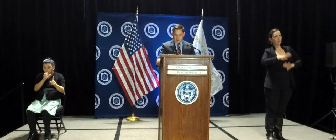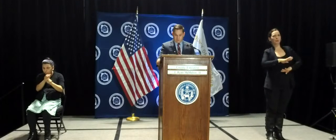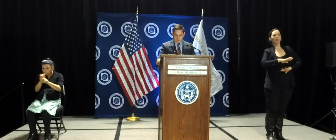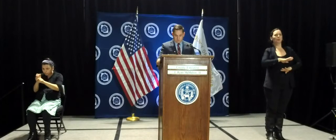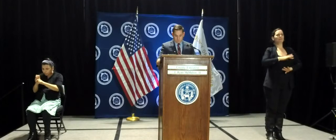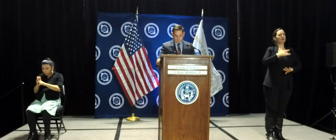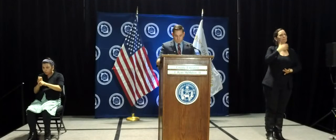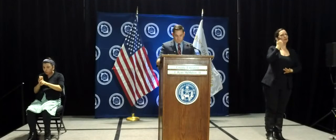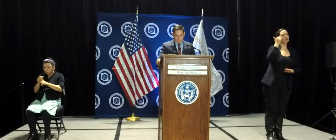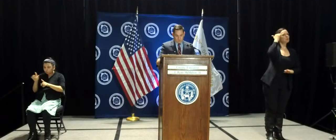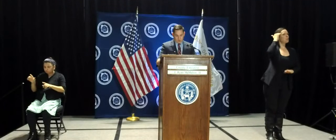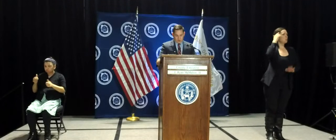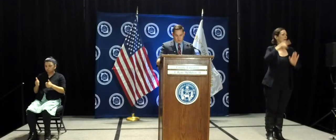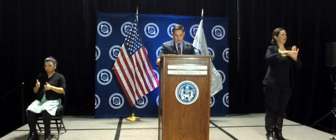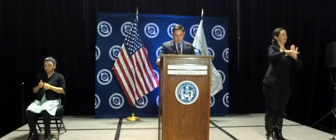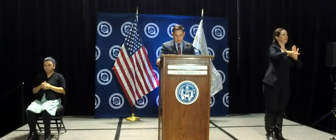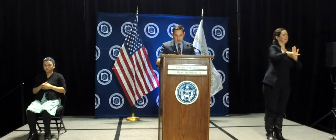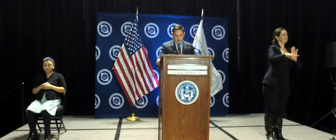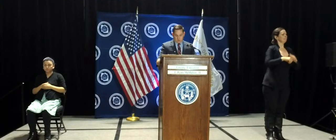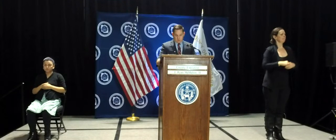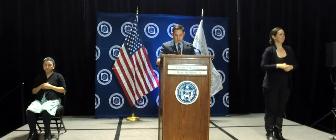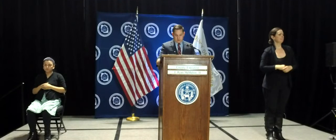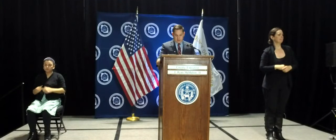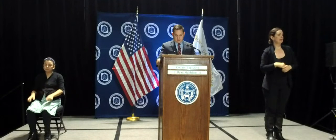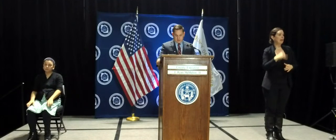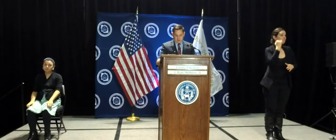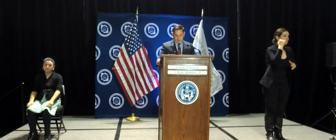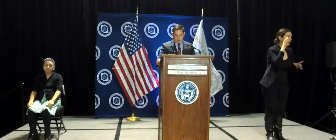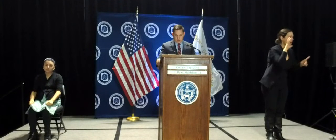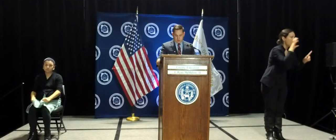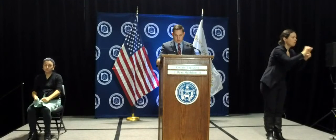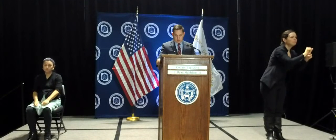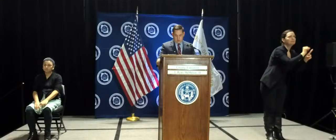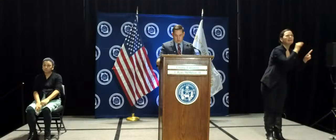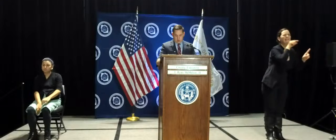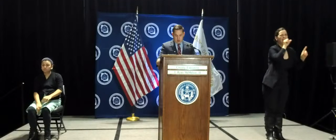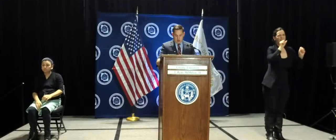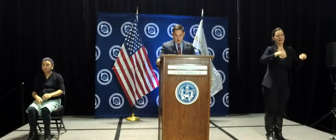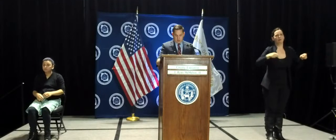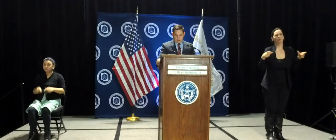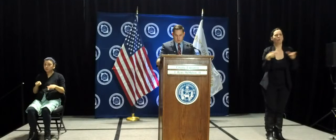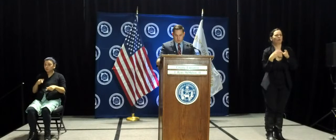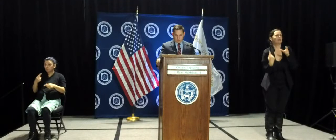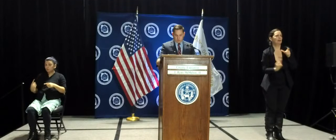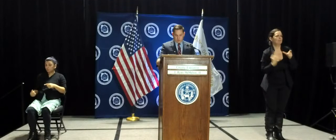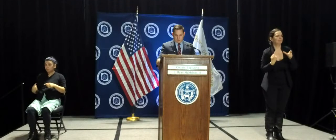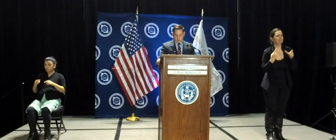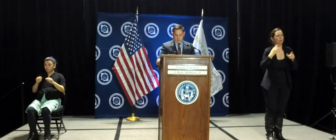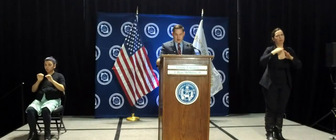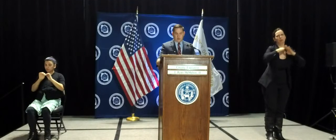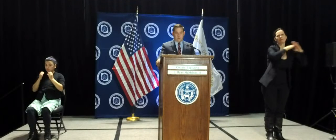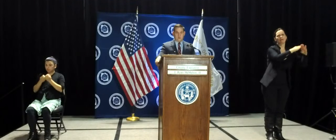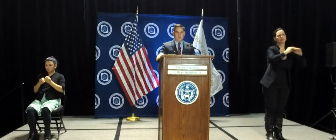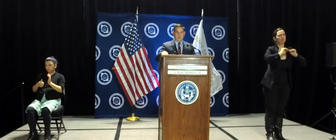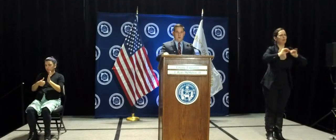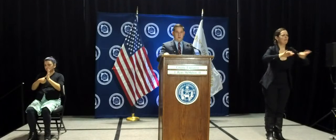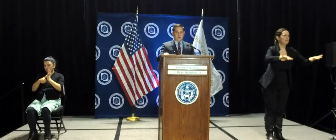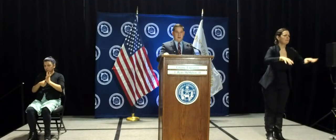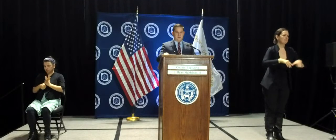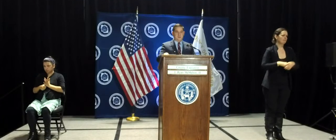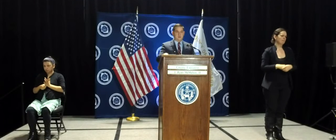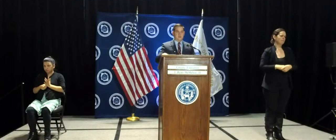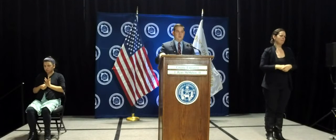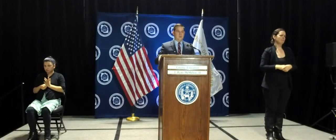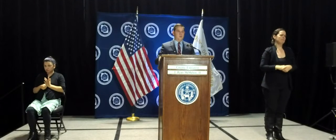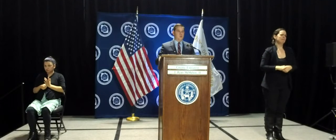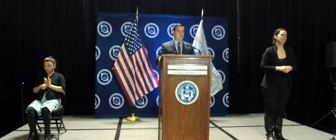save lives. Looking at community testing this week, let's go through this. We're not only doing it here in the